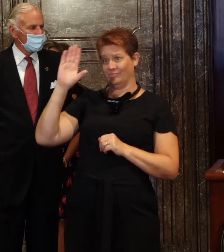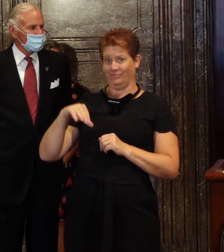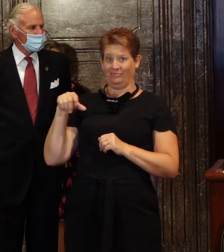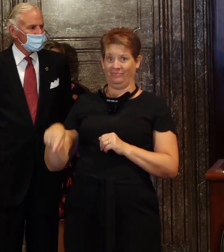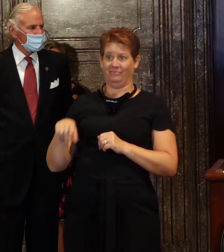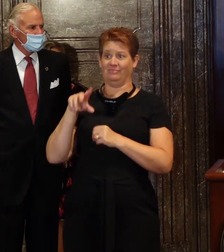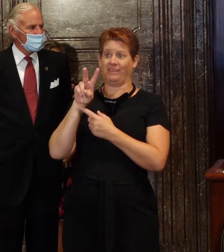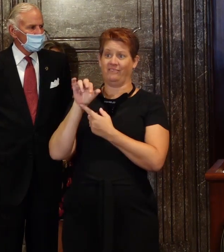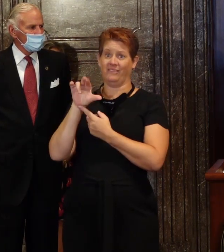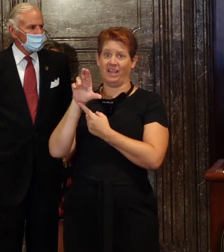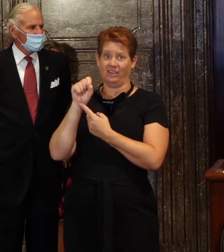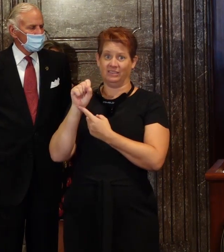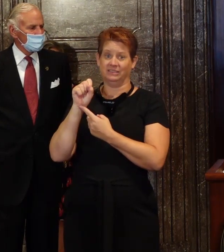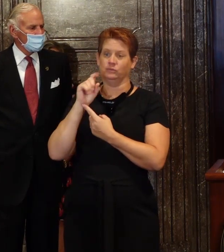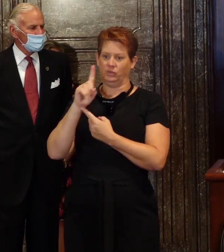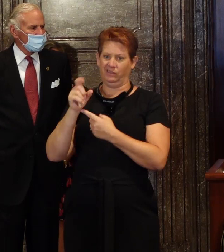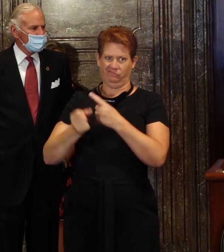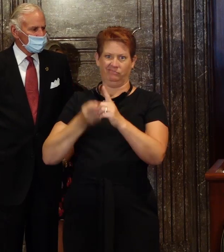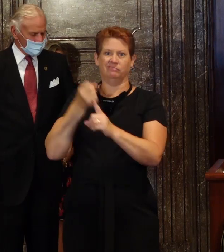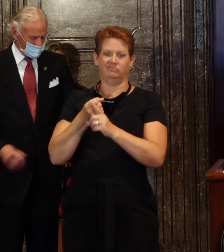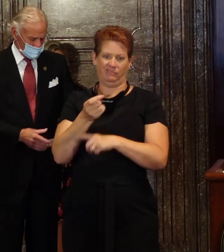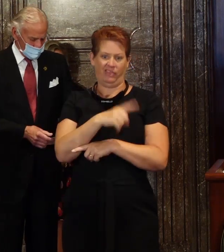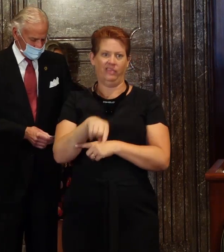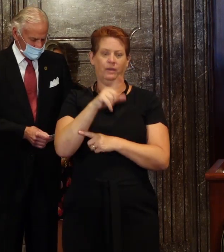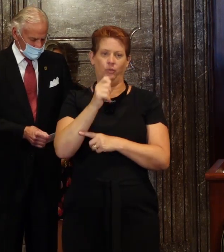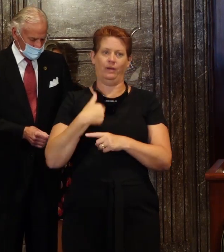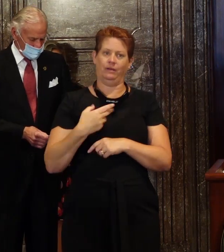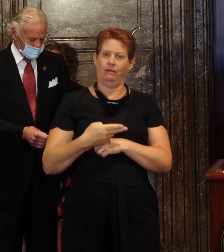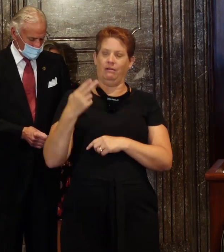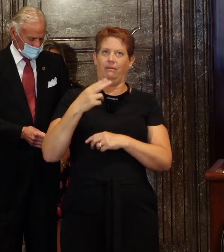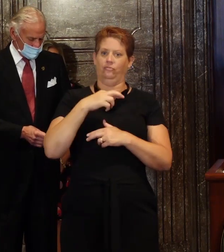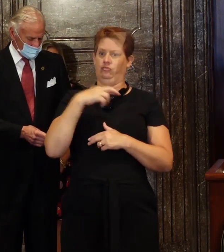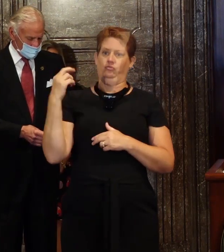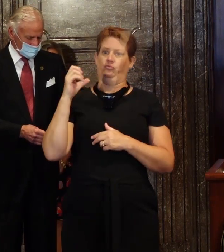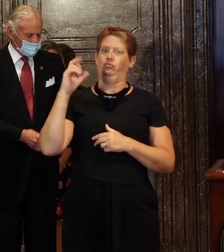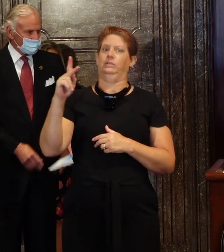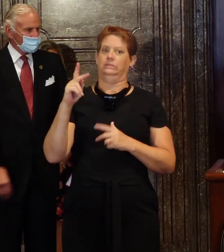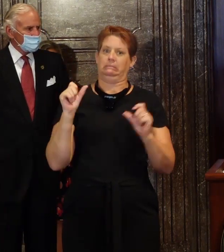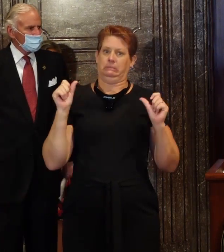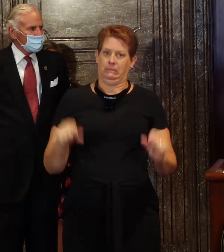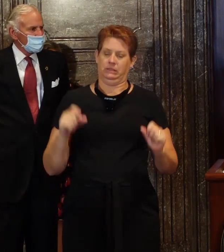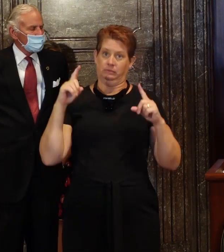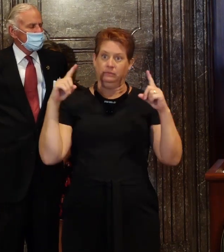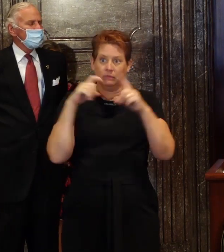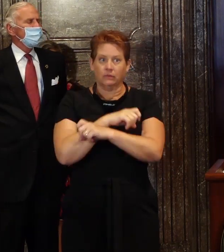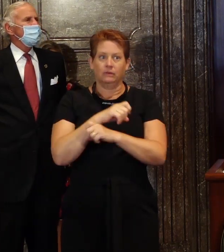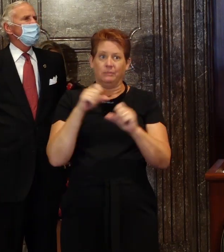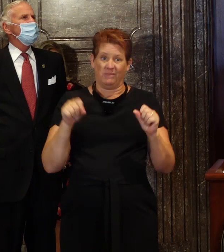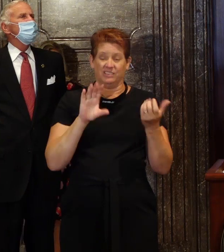claimed them as among those at highest risk for developing life-threatening and life-ending